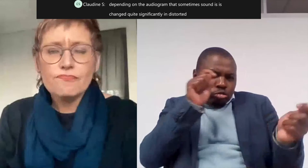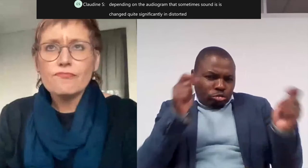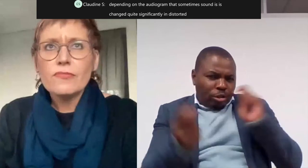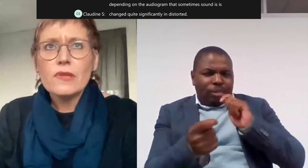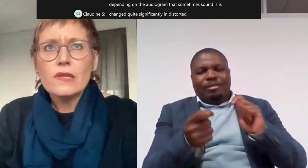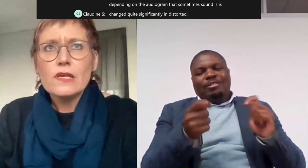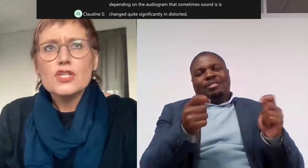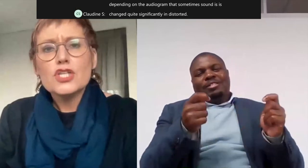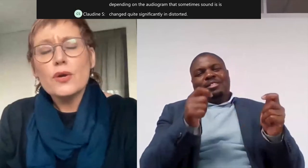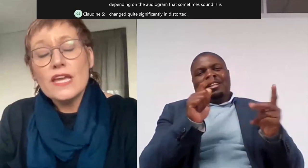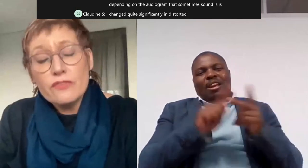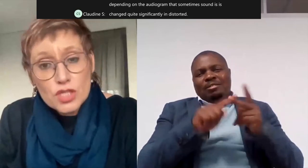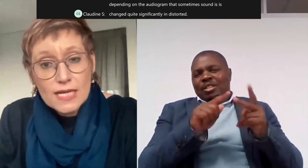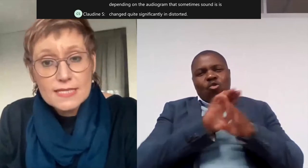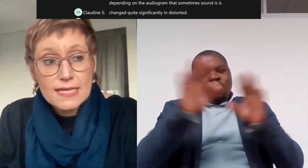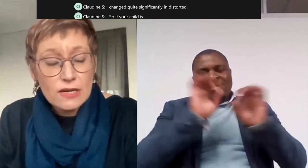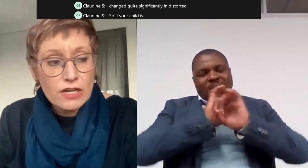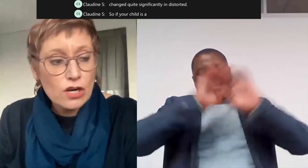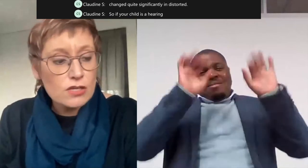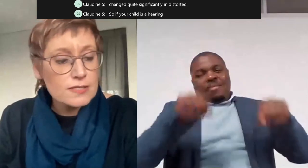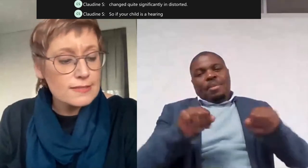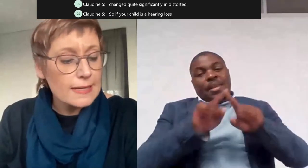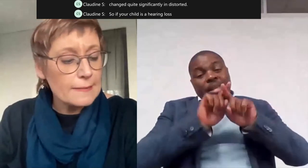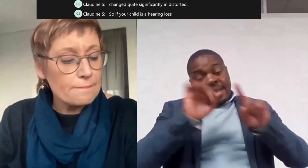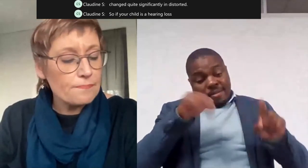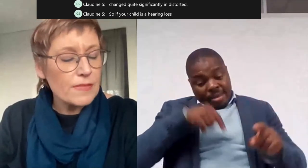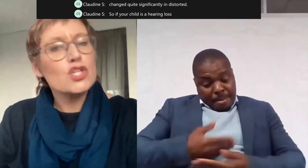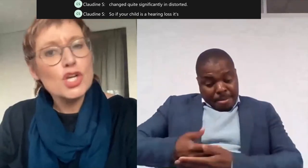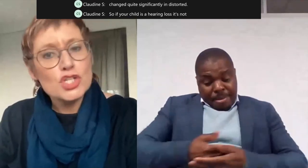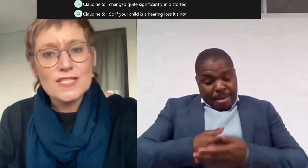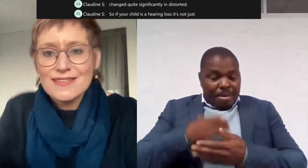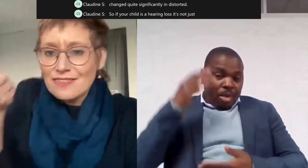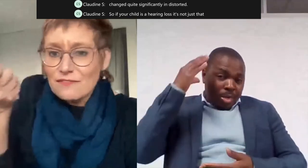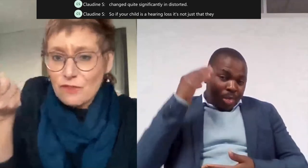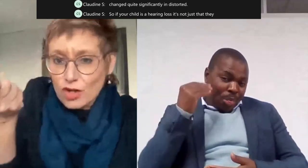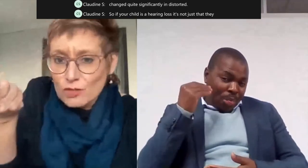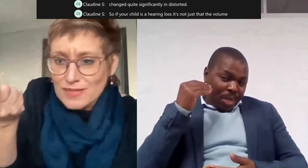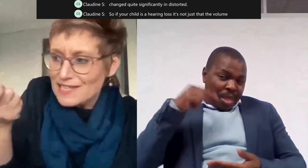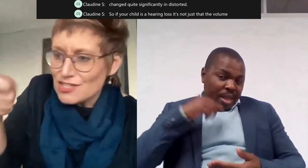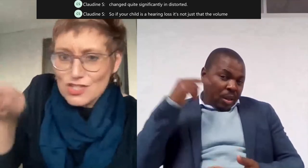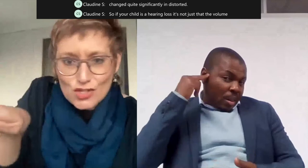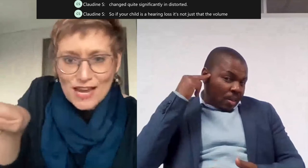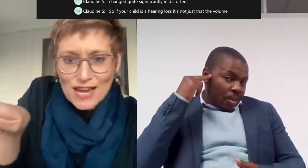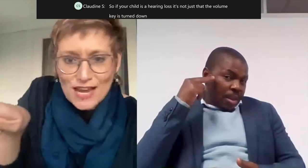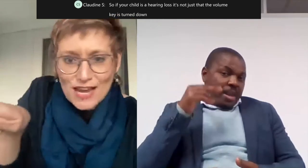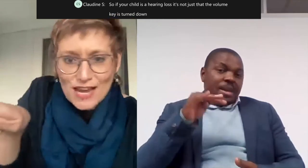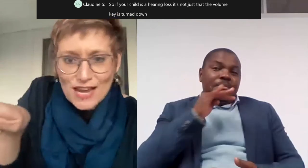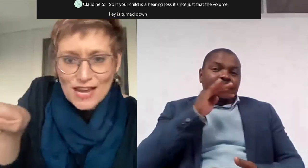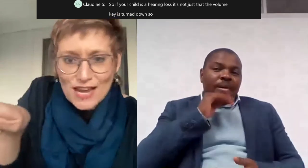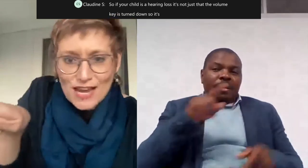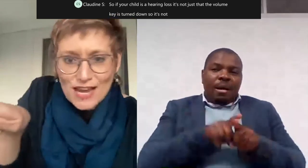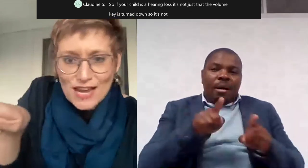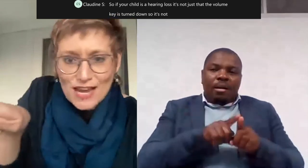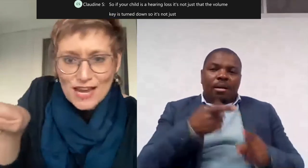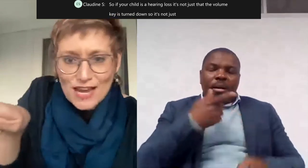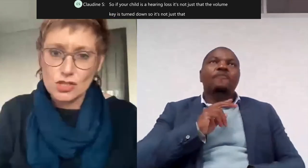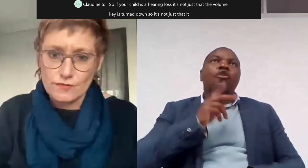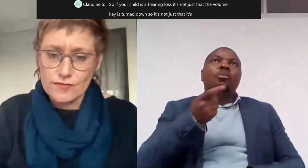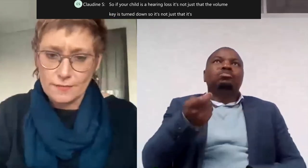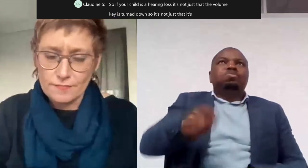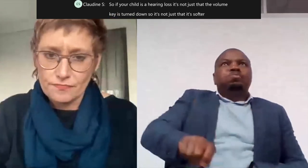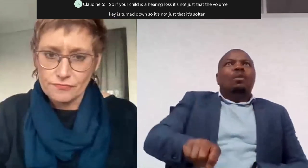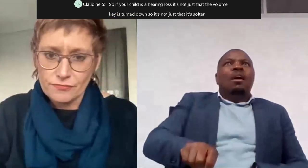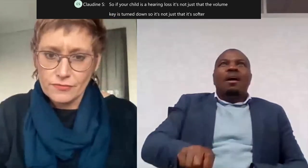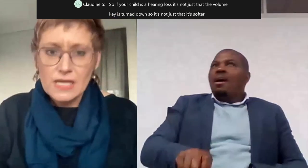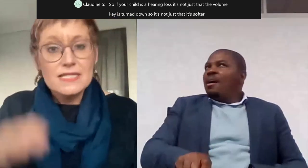distorted. So if your child has a hearing loss, it's not just that the volume key is turned down. So it's not just that